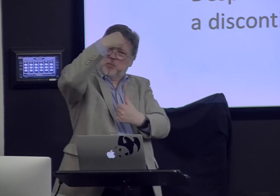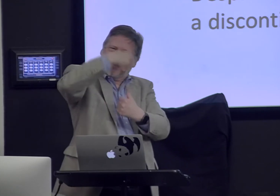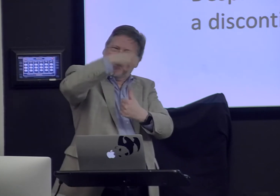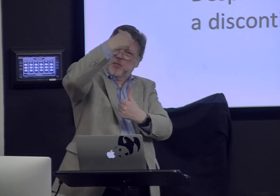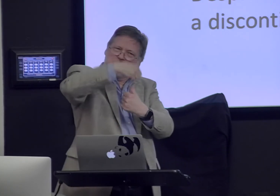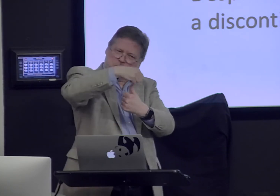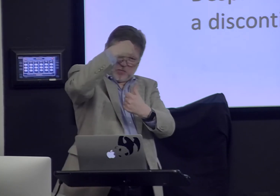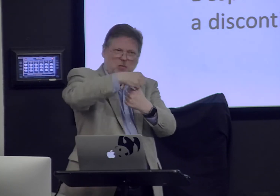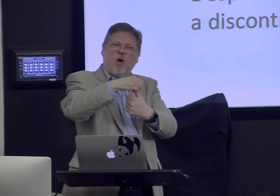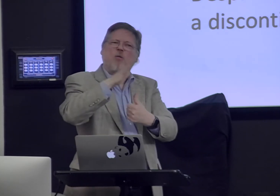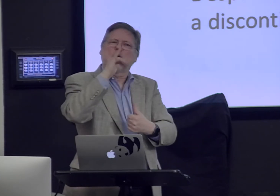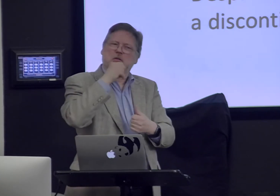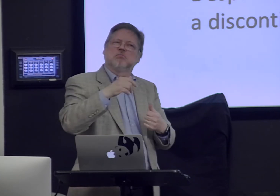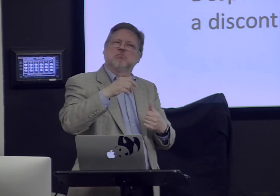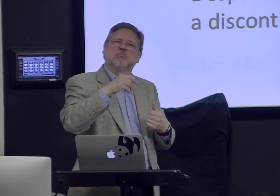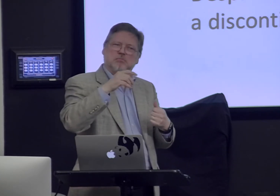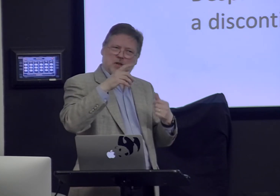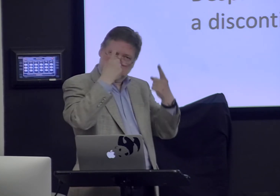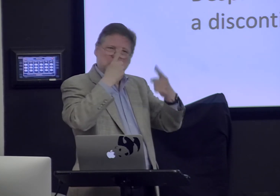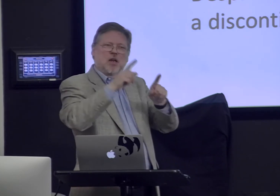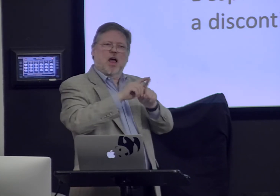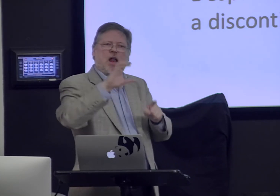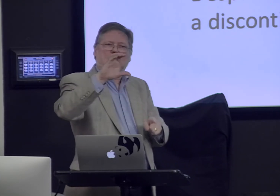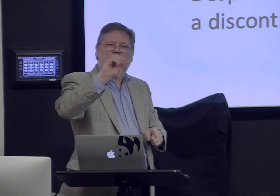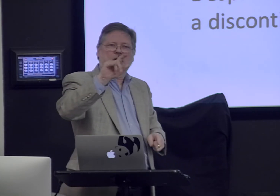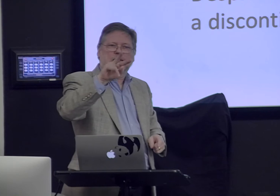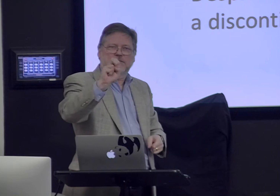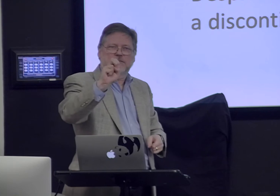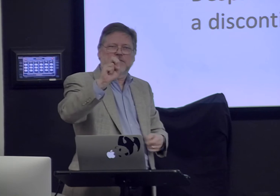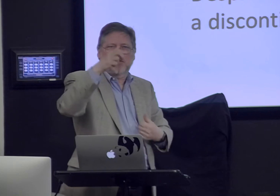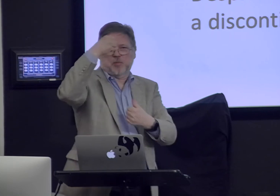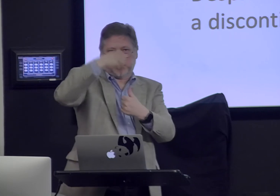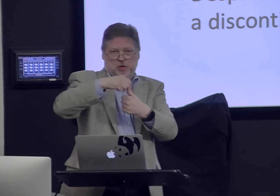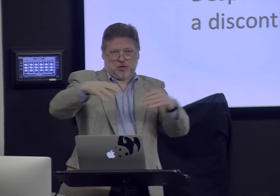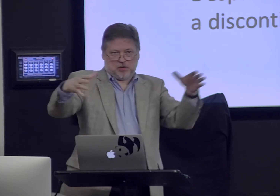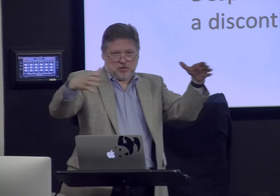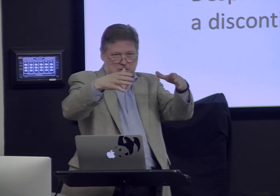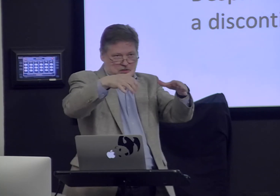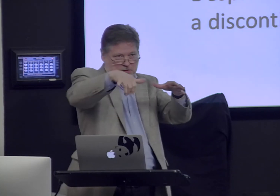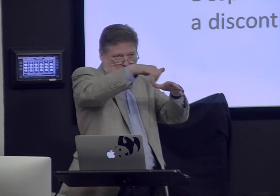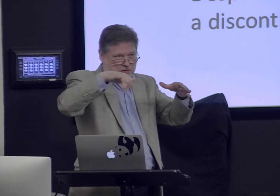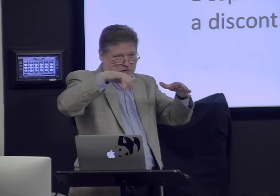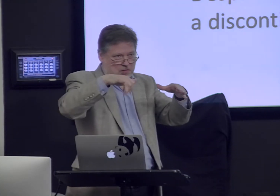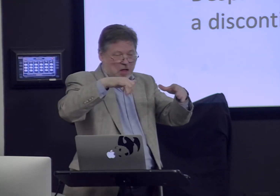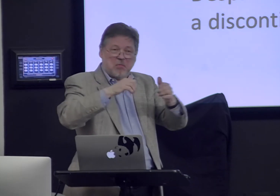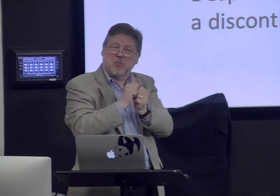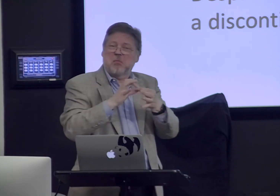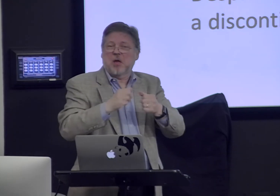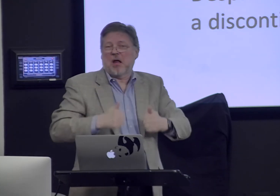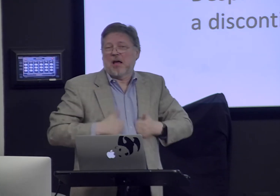would expect to see their lexicon reflect a form of a collective memory,